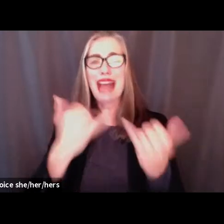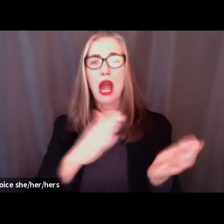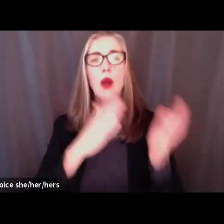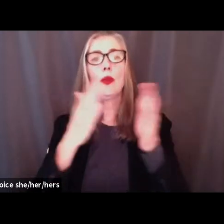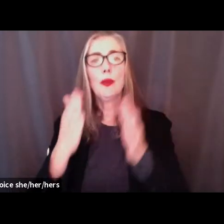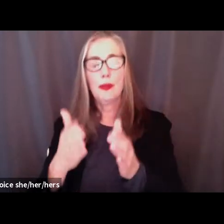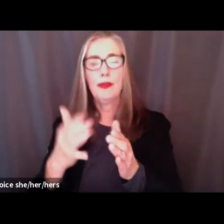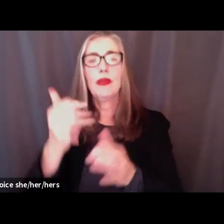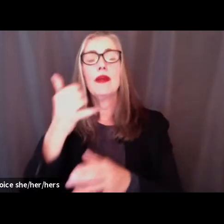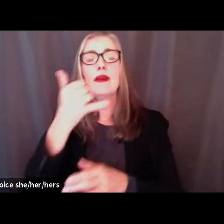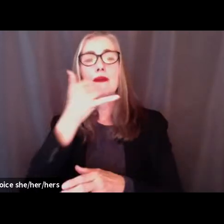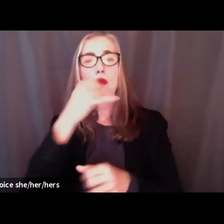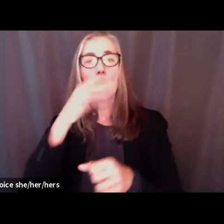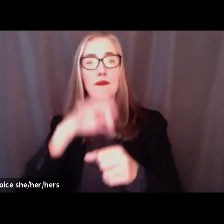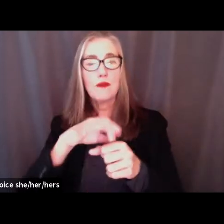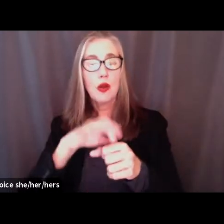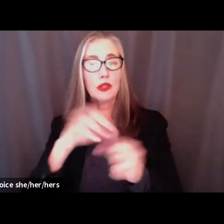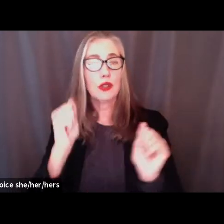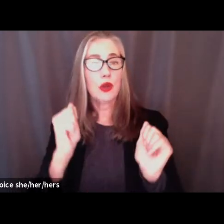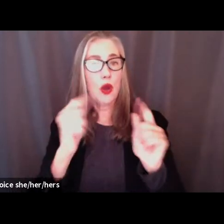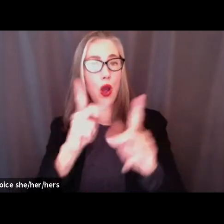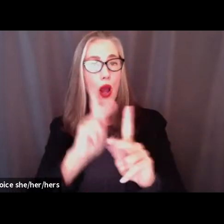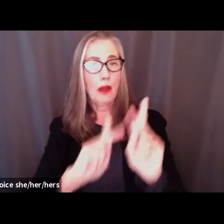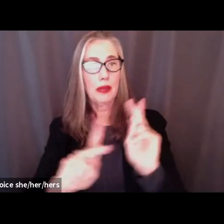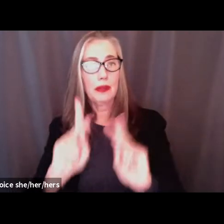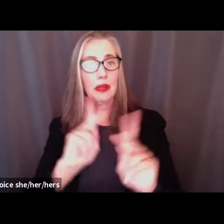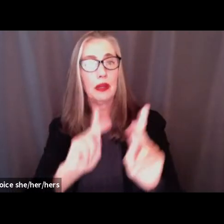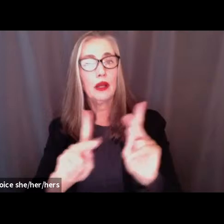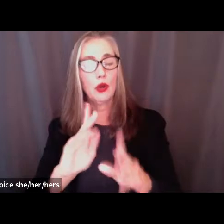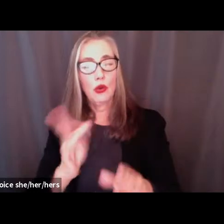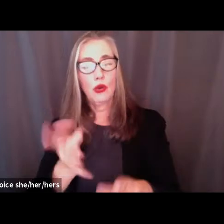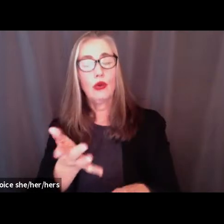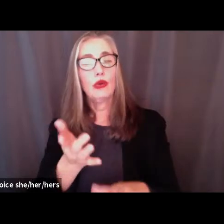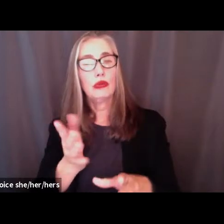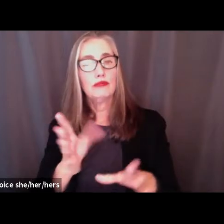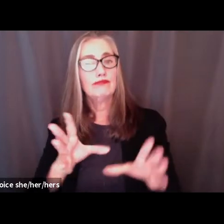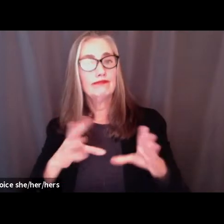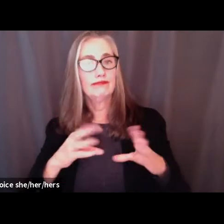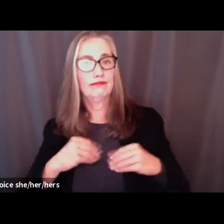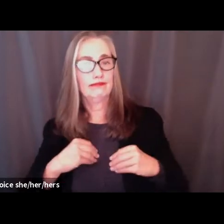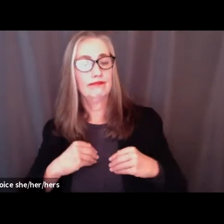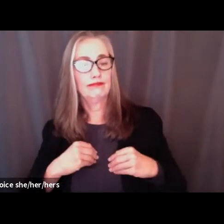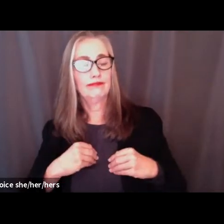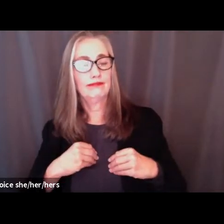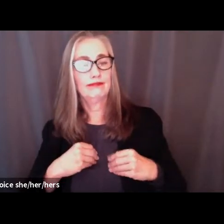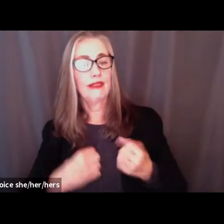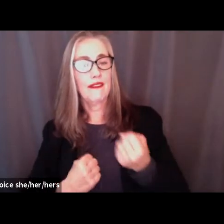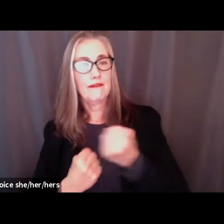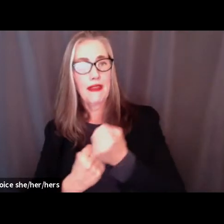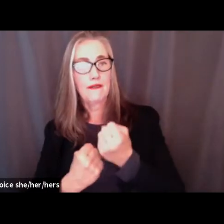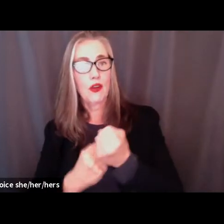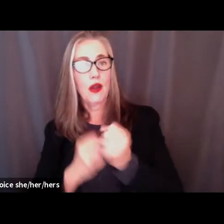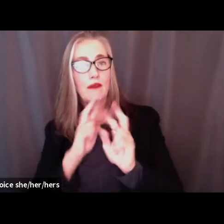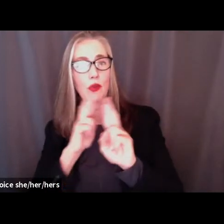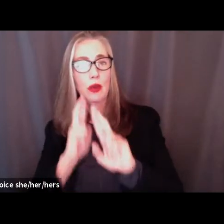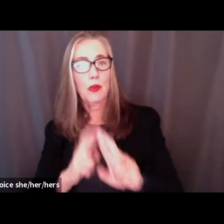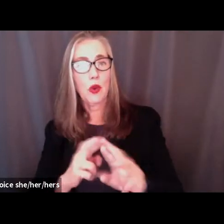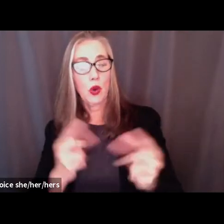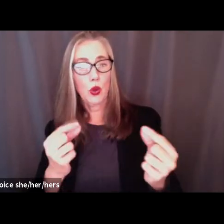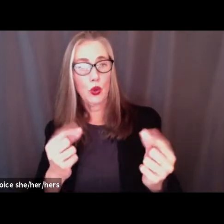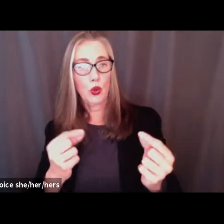in favor of the report, please signify by pressing *9.